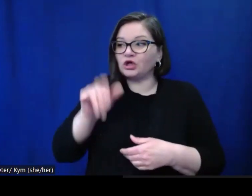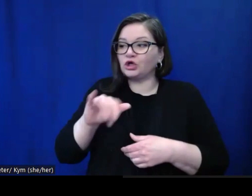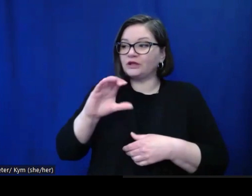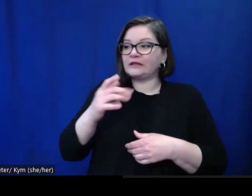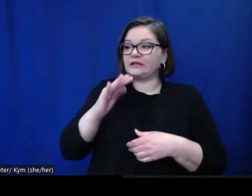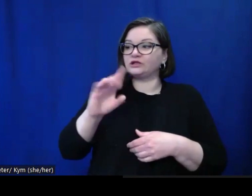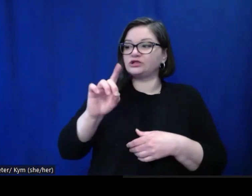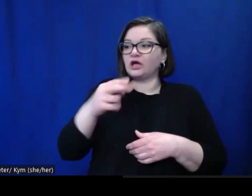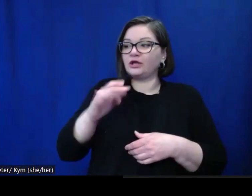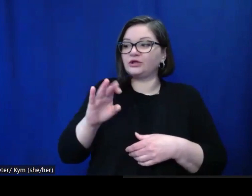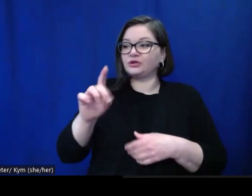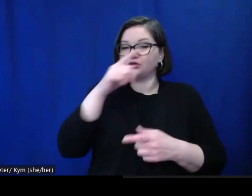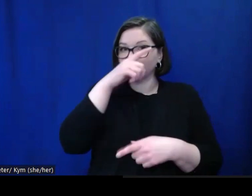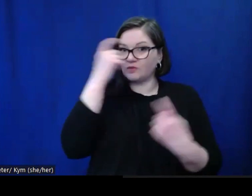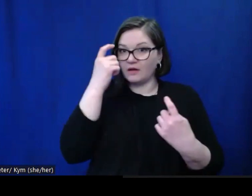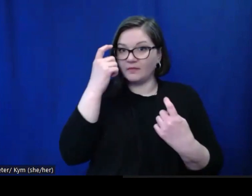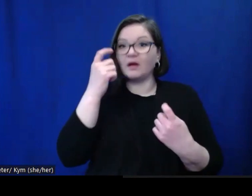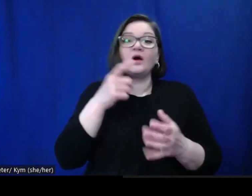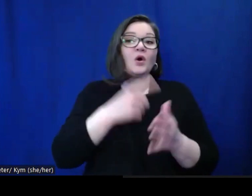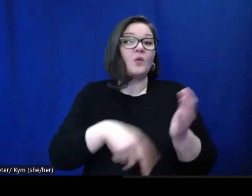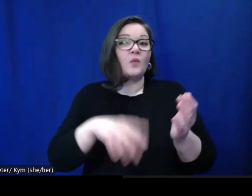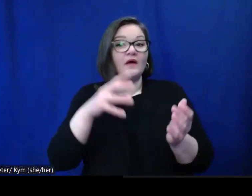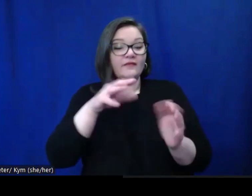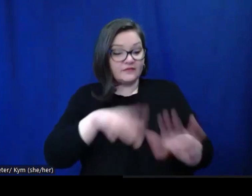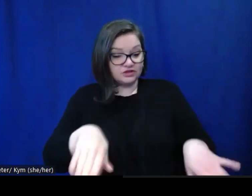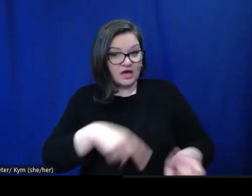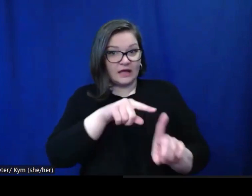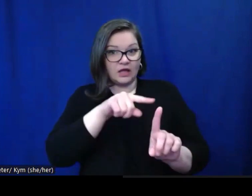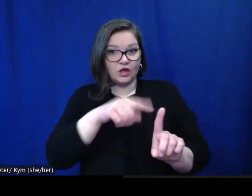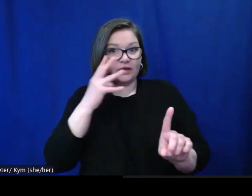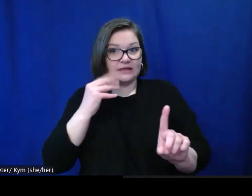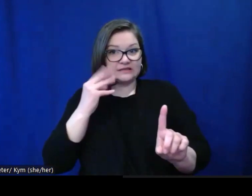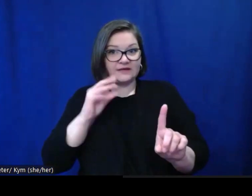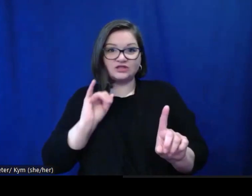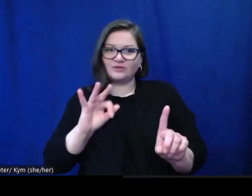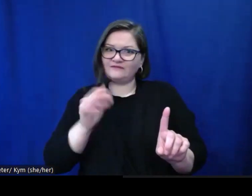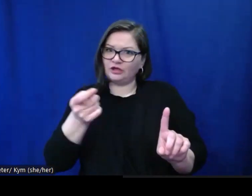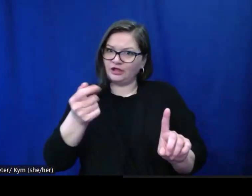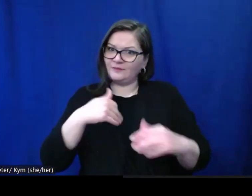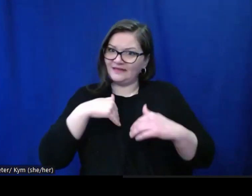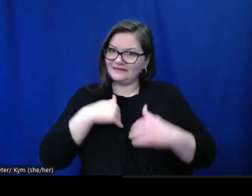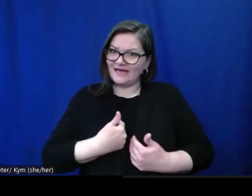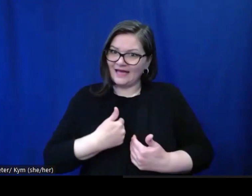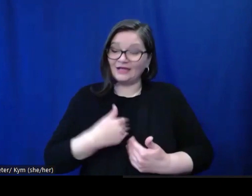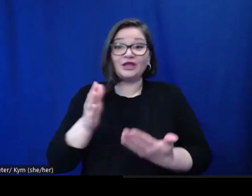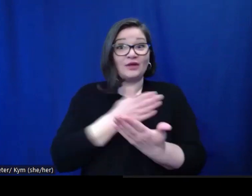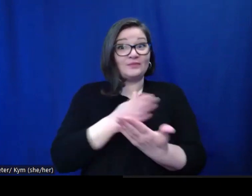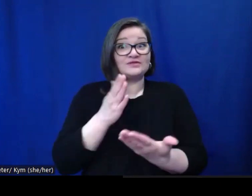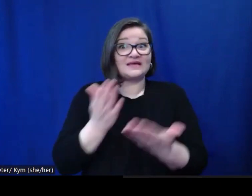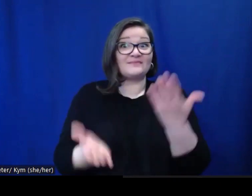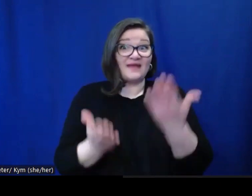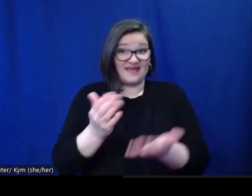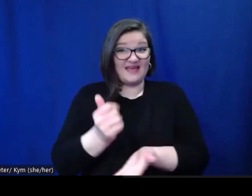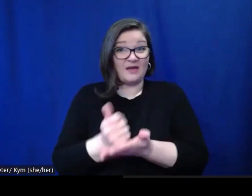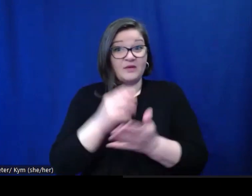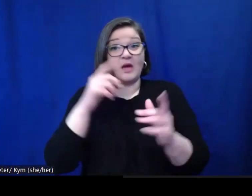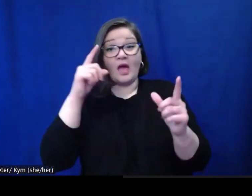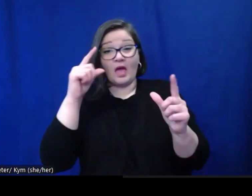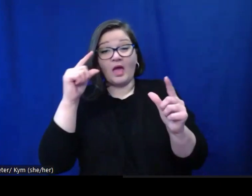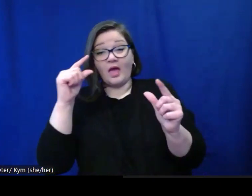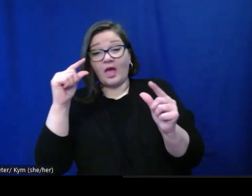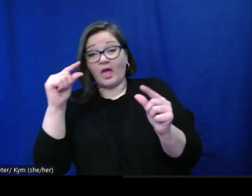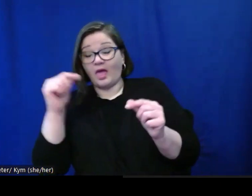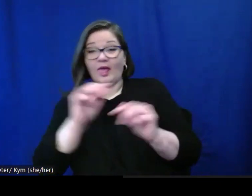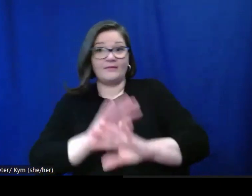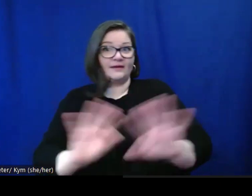and what the child is experiencing. So if you're a little tired, the music may make you a little sleepy and make you close your eyes,